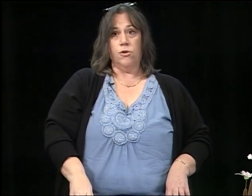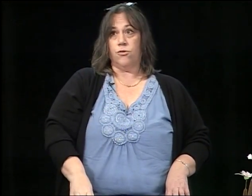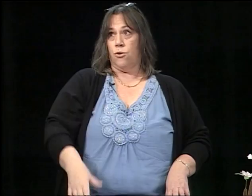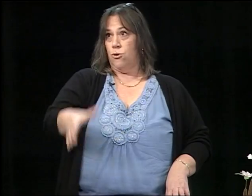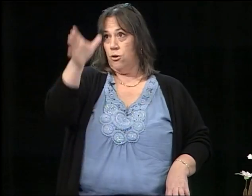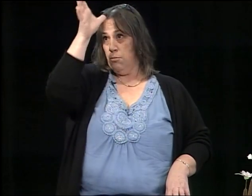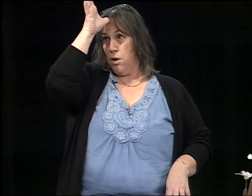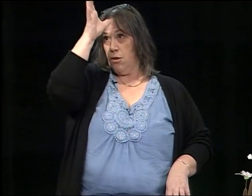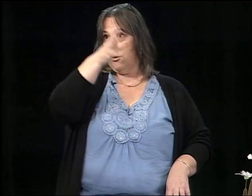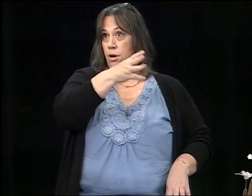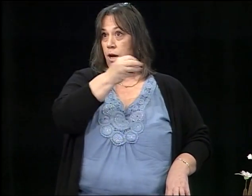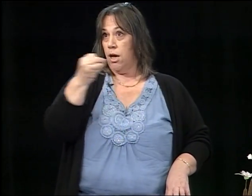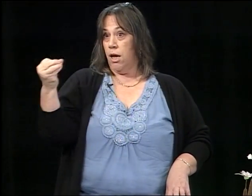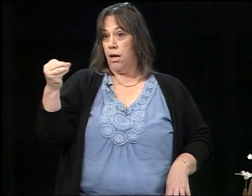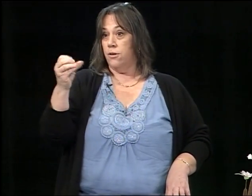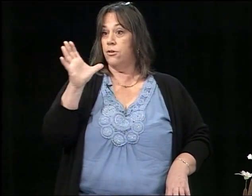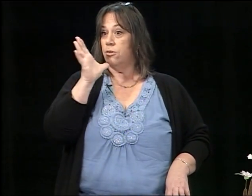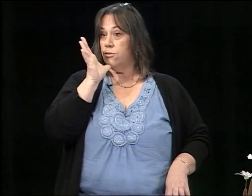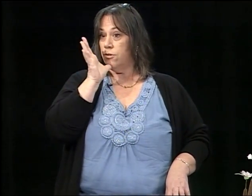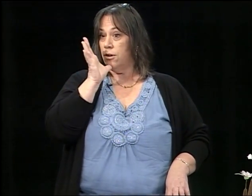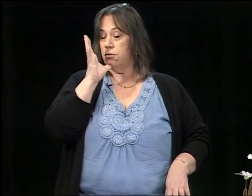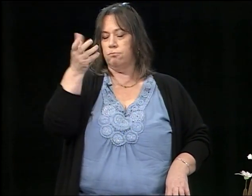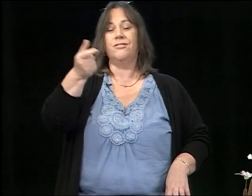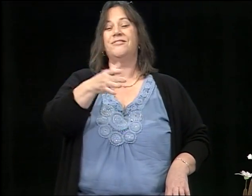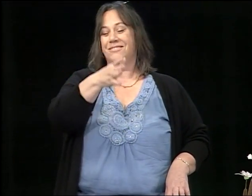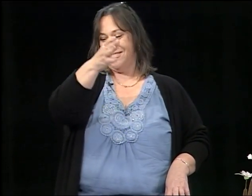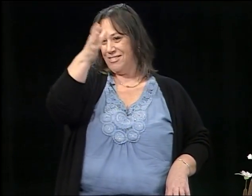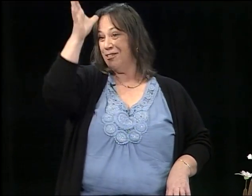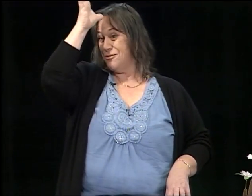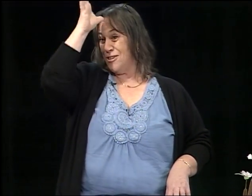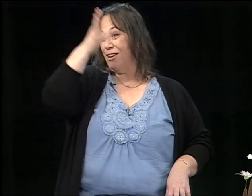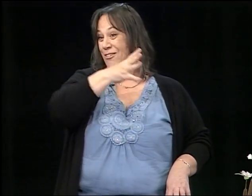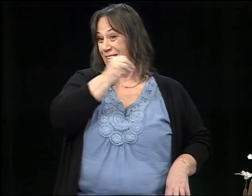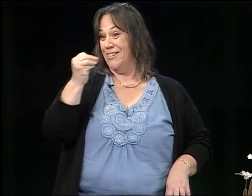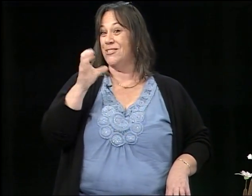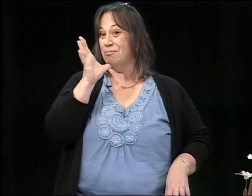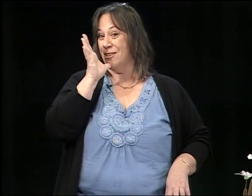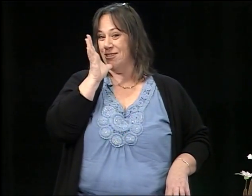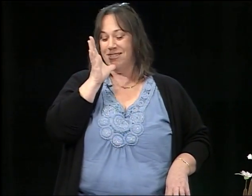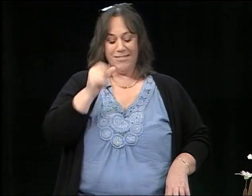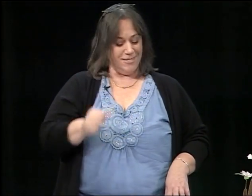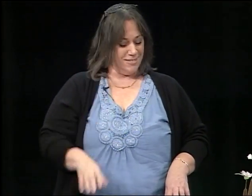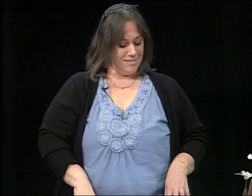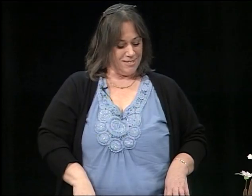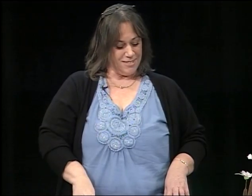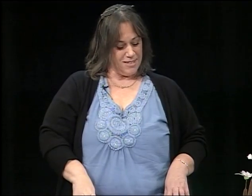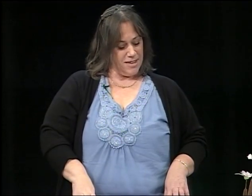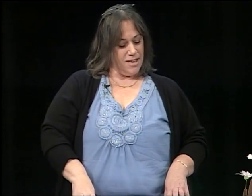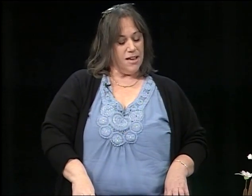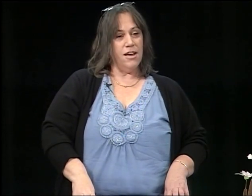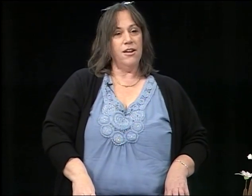So your mother and your father and your mother. For